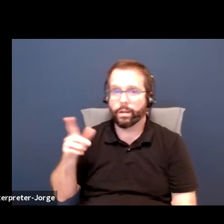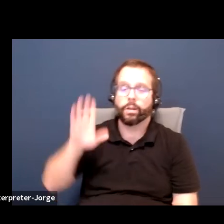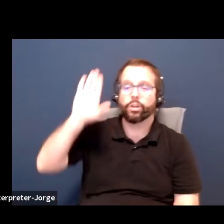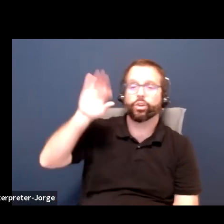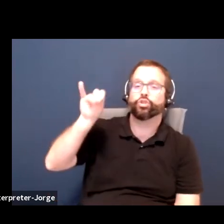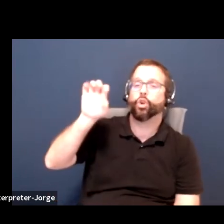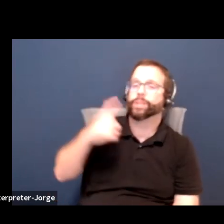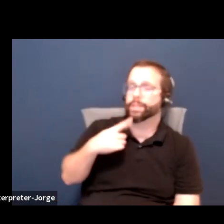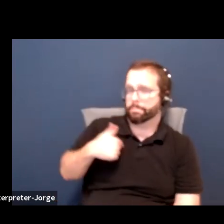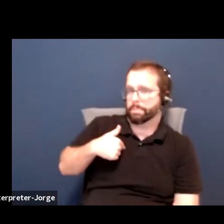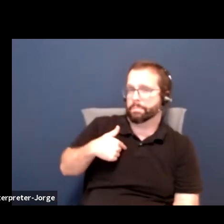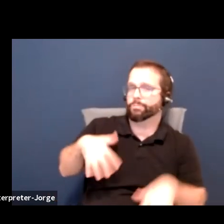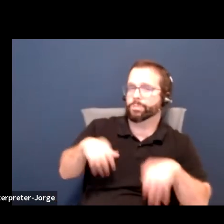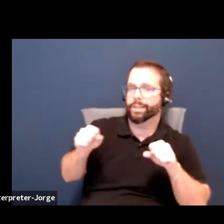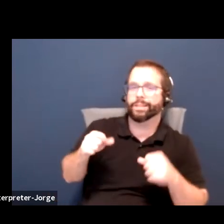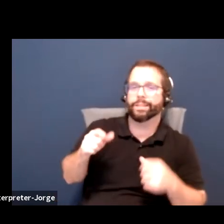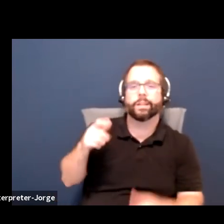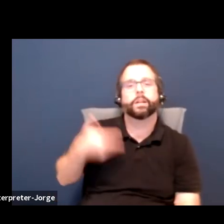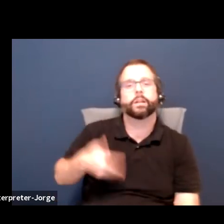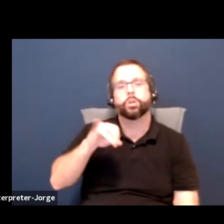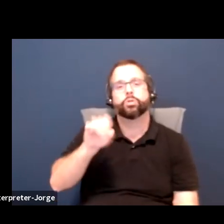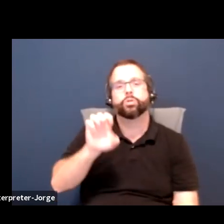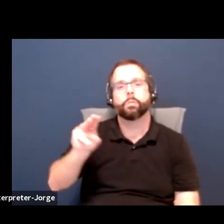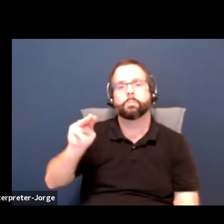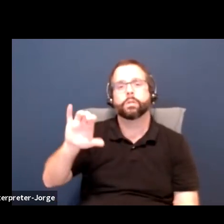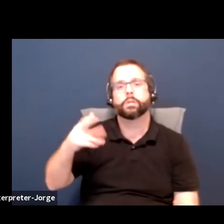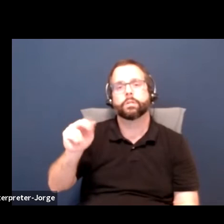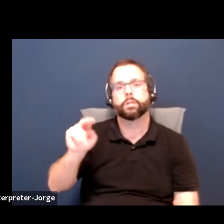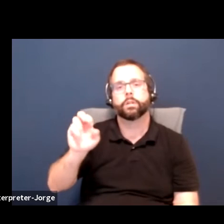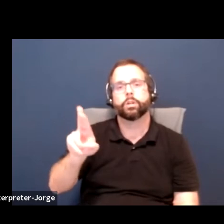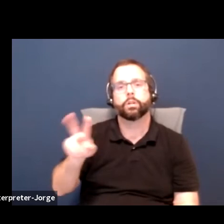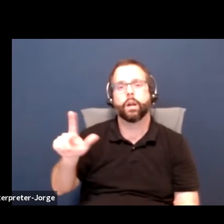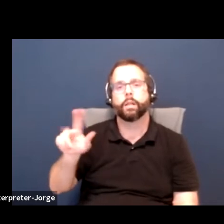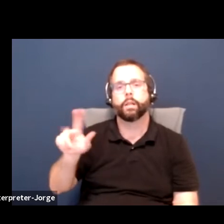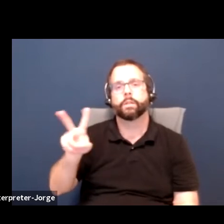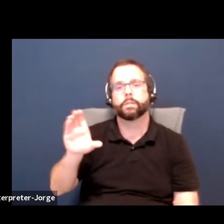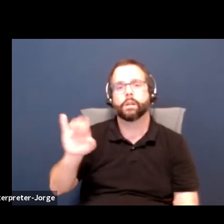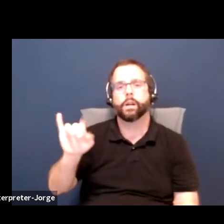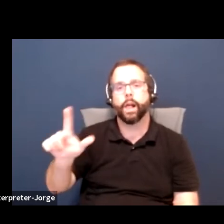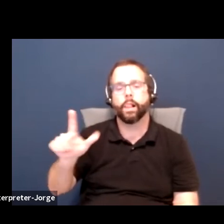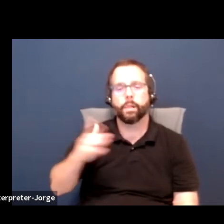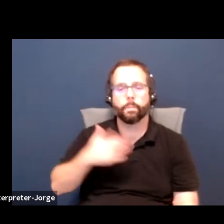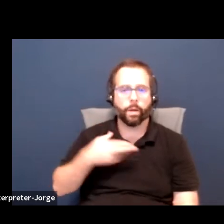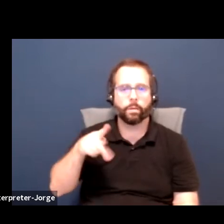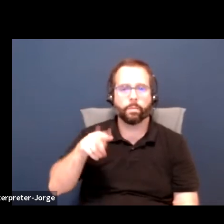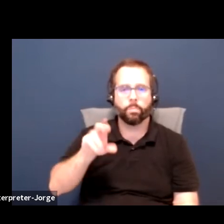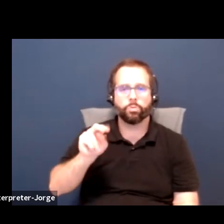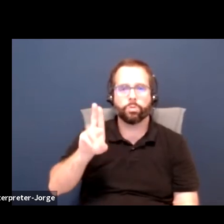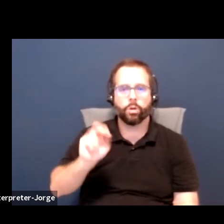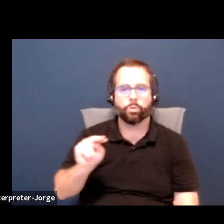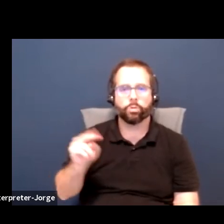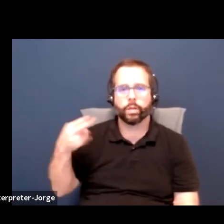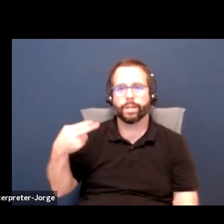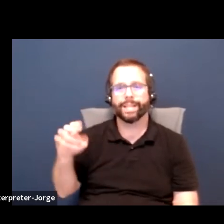So this is Joe Michener, LVCIL, pronouns are he, him, and his. We wanted to spend a little bit of